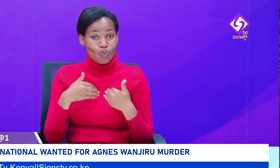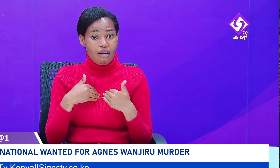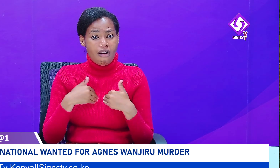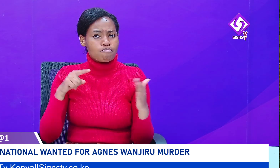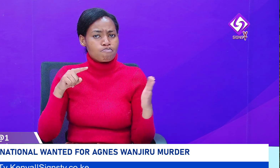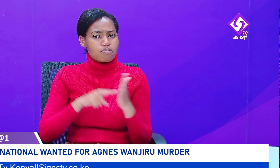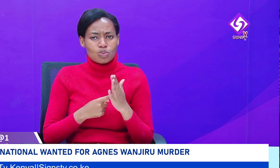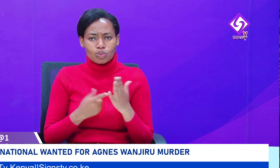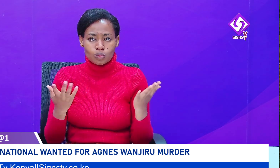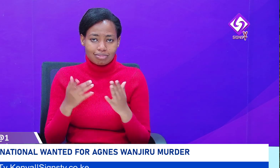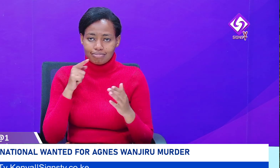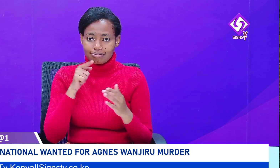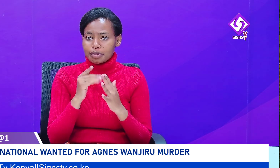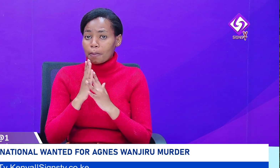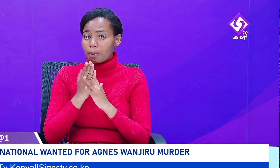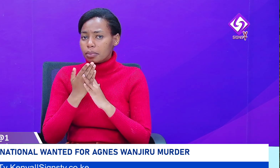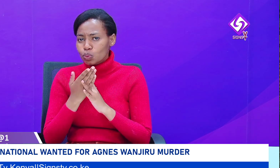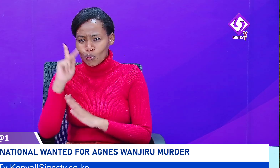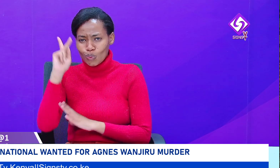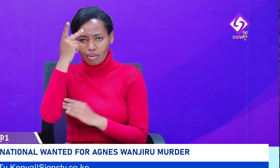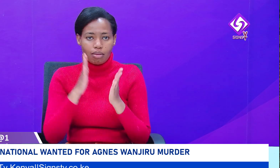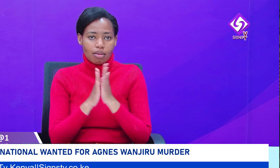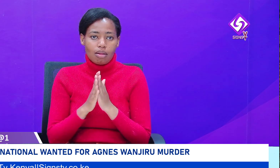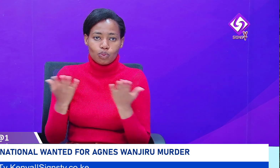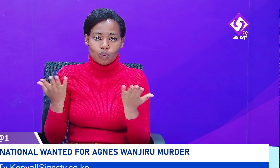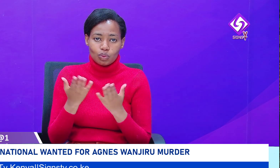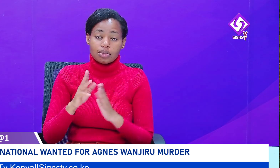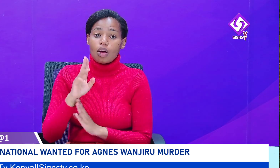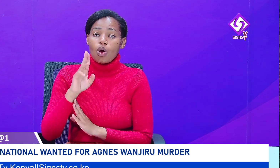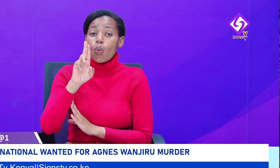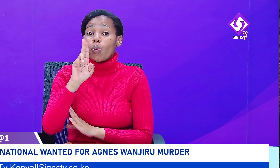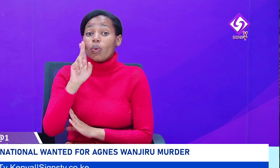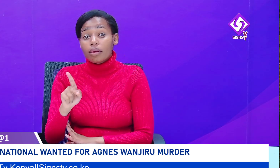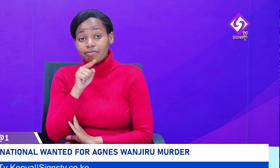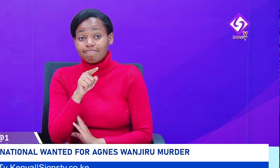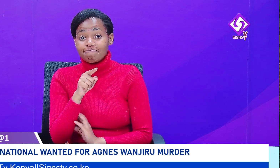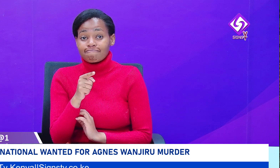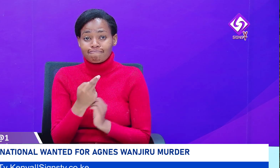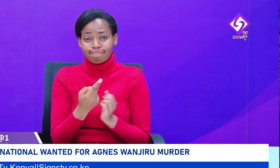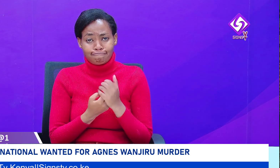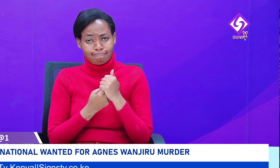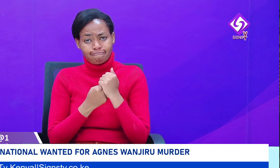The case has been a point of tension between Kenya and the United Kingdom,